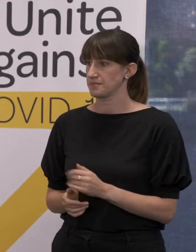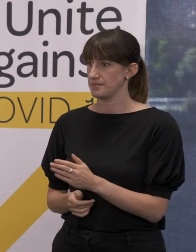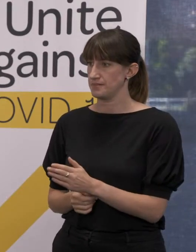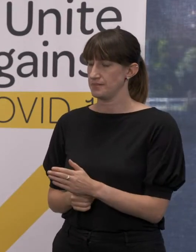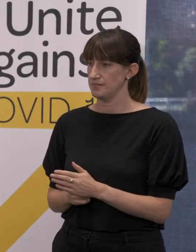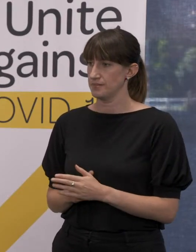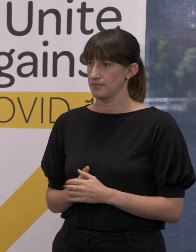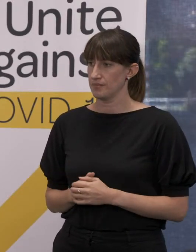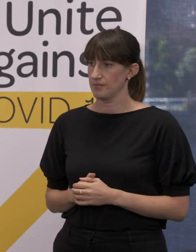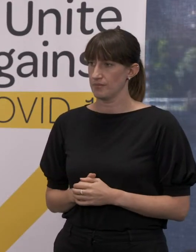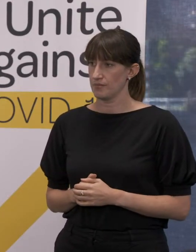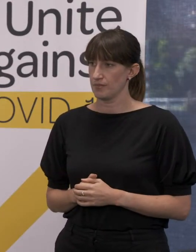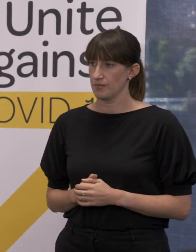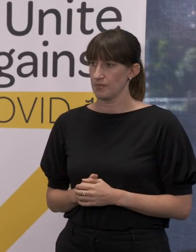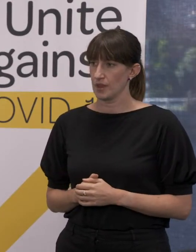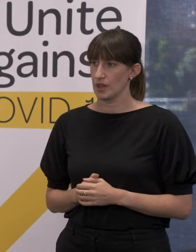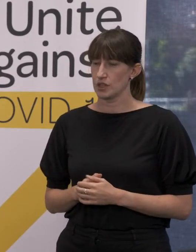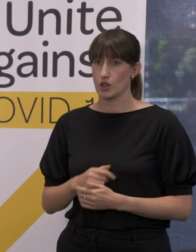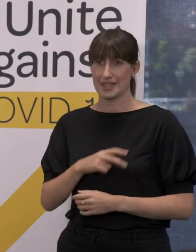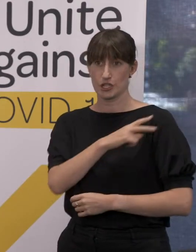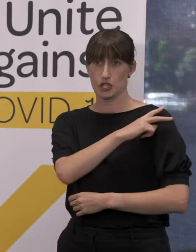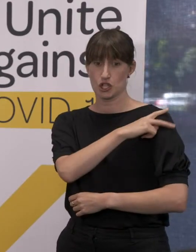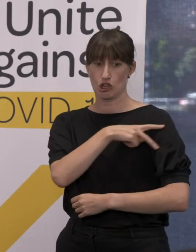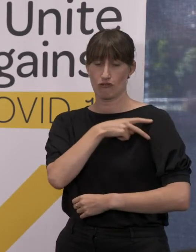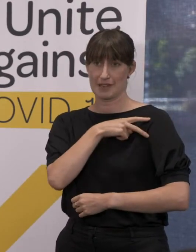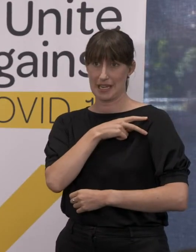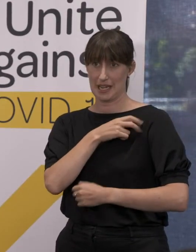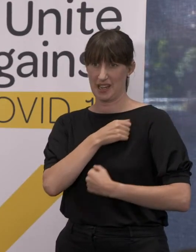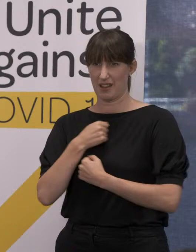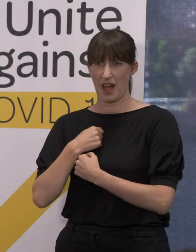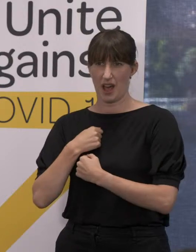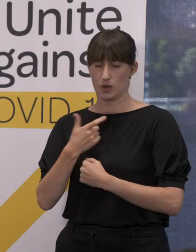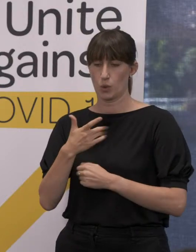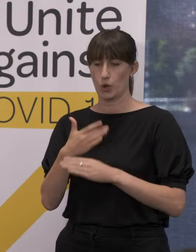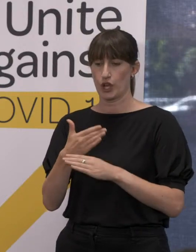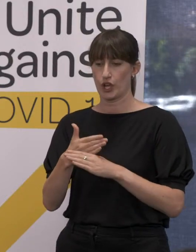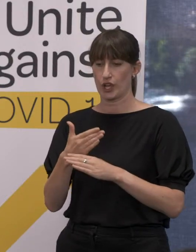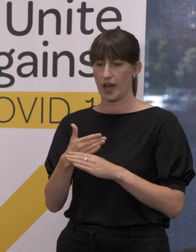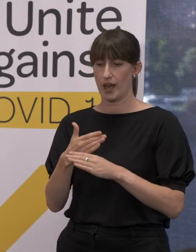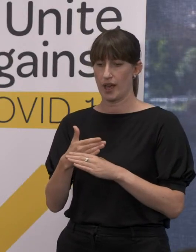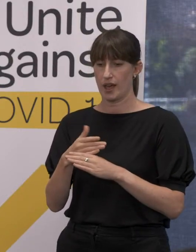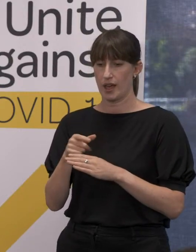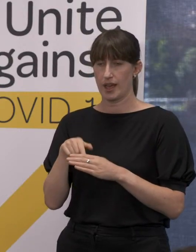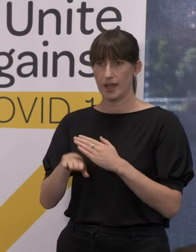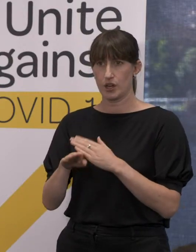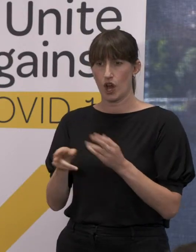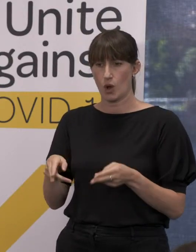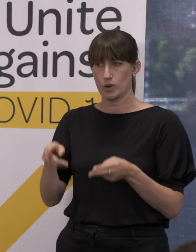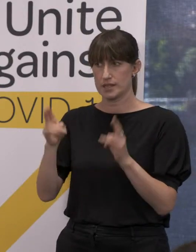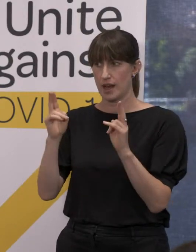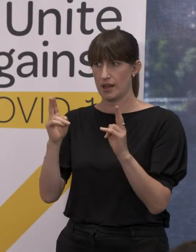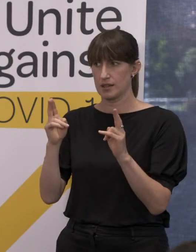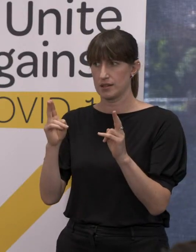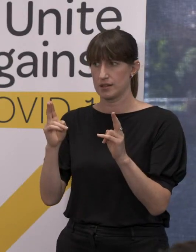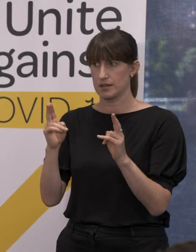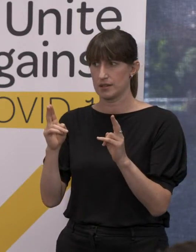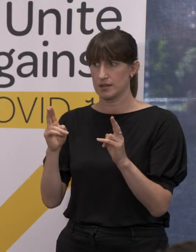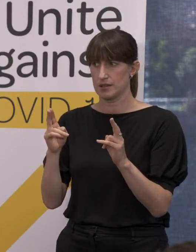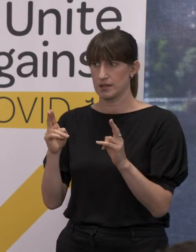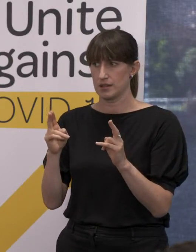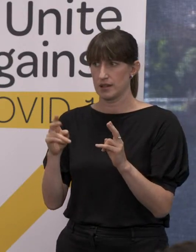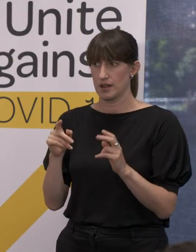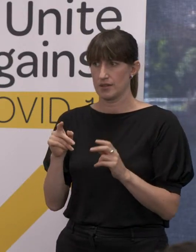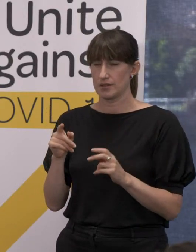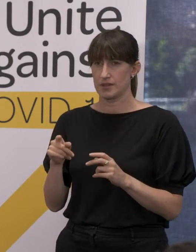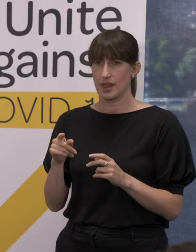So the place where this security worker worked, was this in one of the hotels that you're saying it's sort of a high number